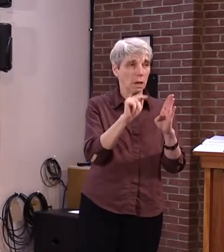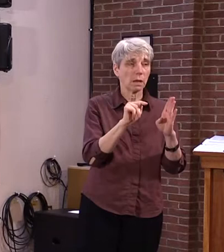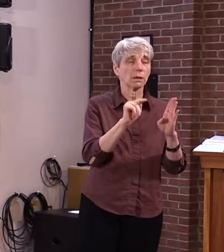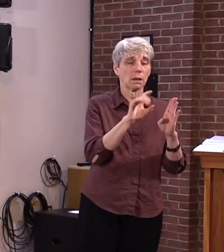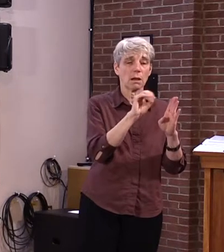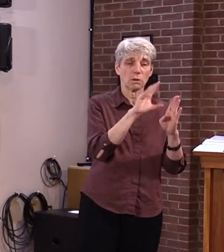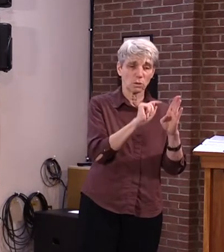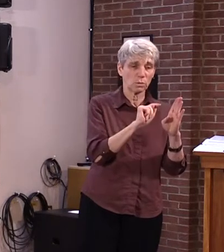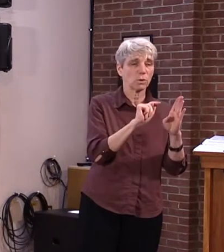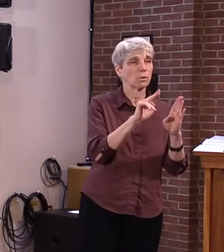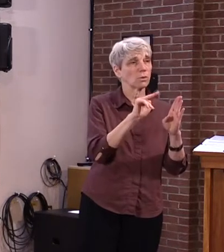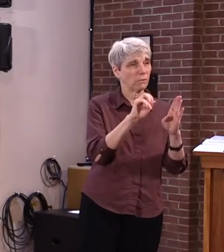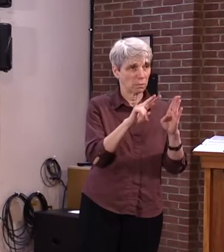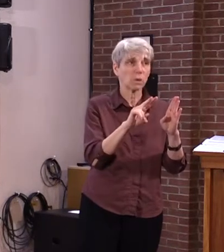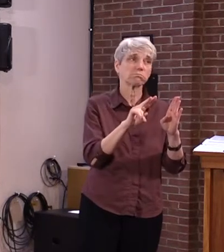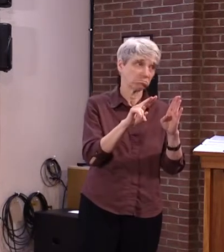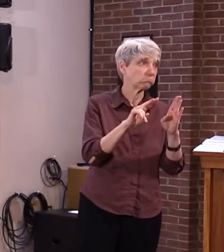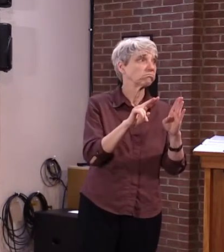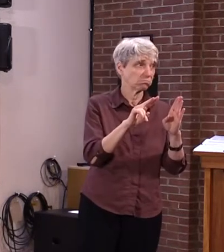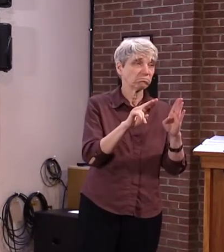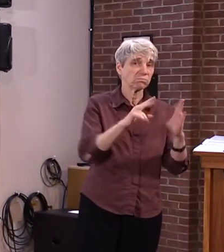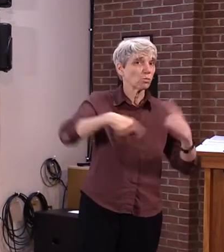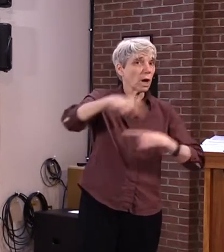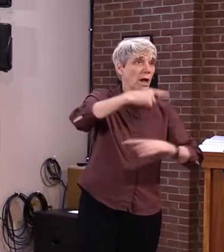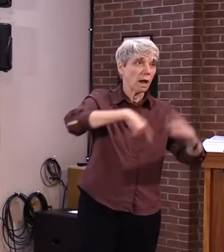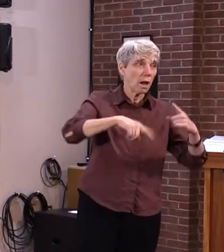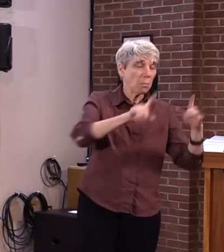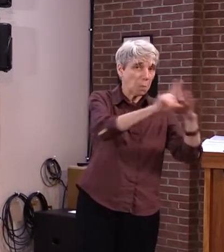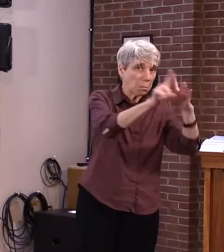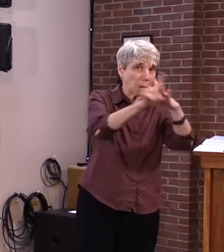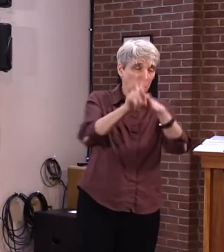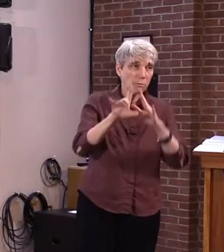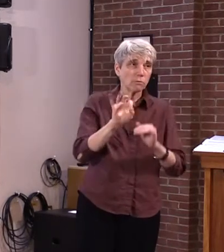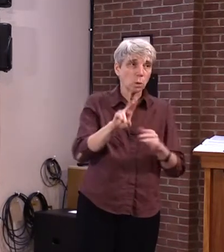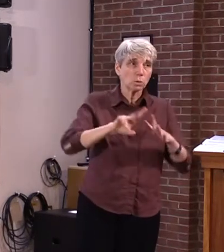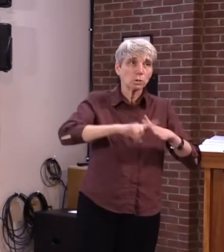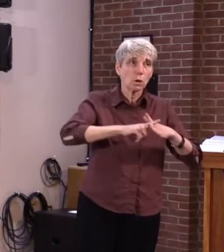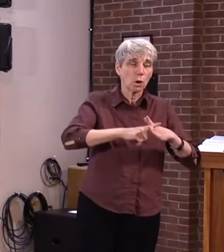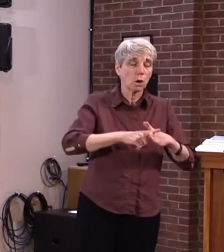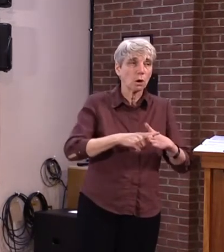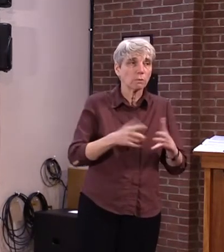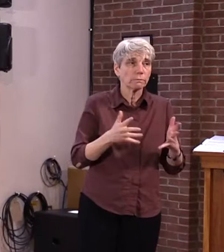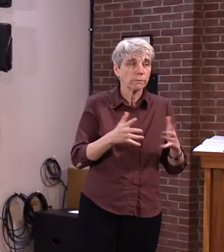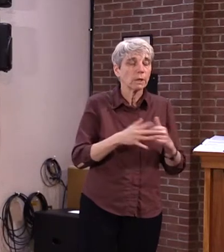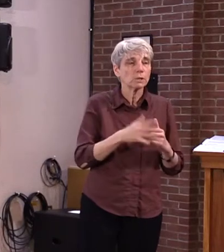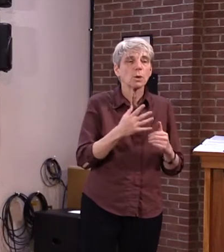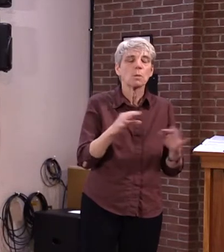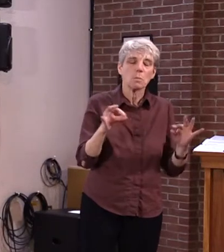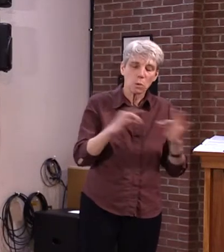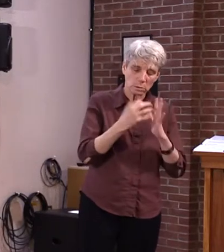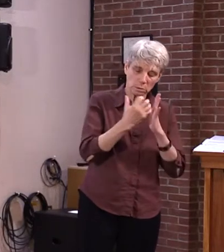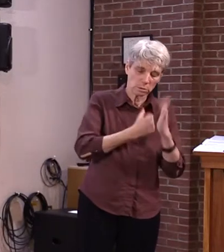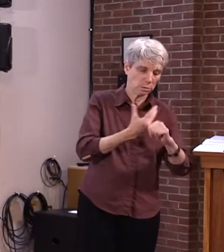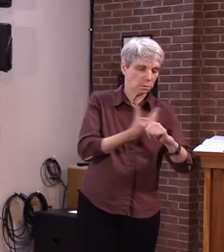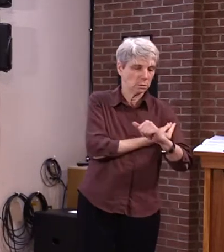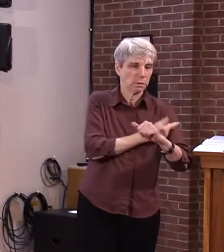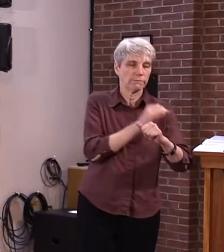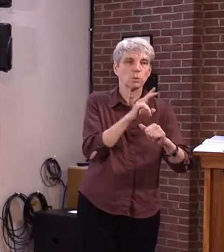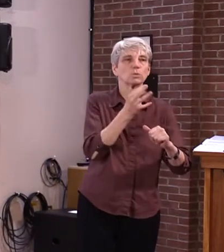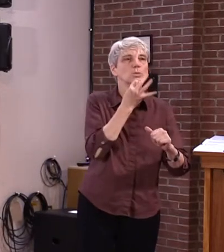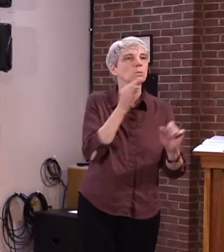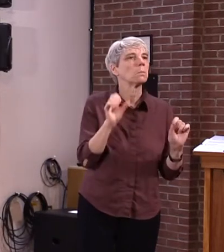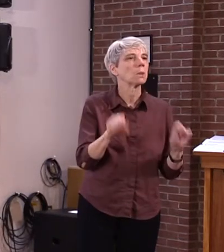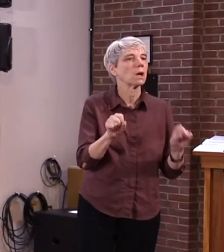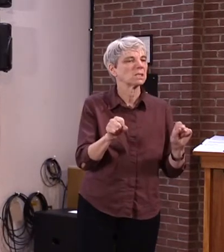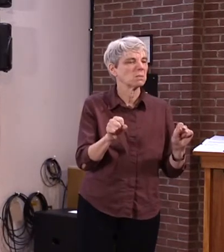you know, anytime in October and November. So all the more reason to really focus on getting your flu shot anytime you can, but certainly